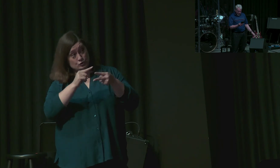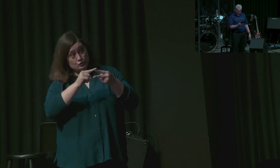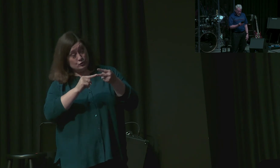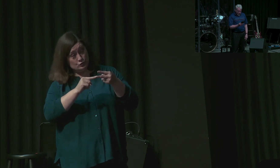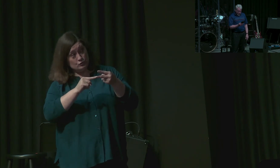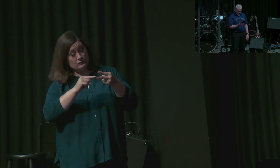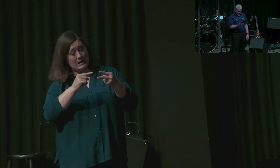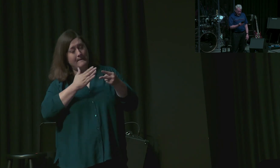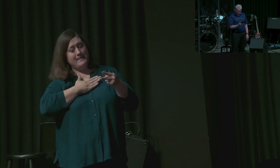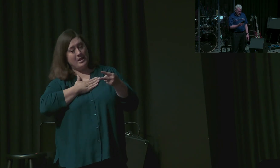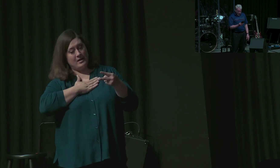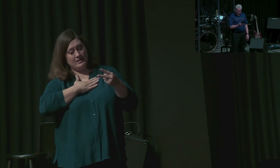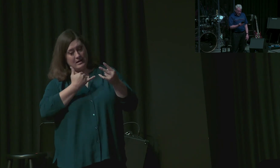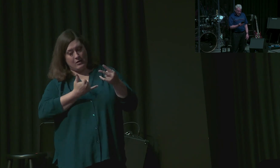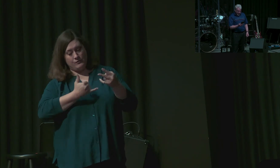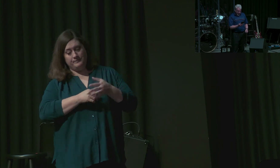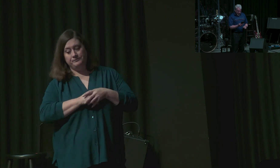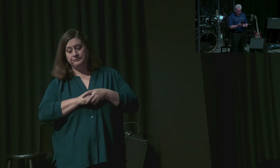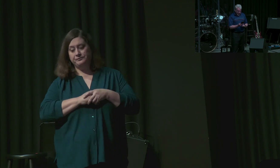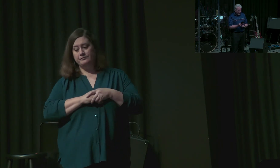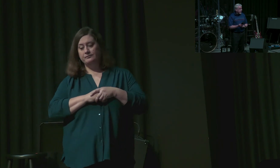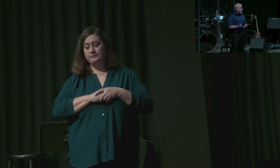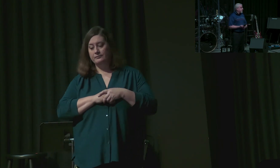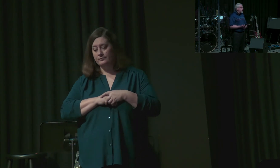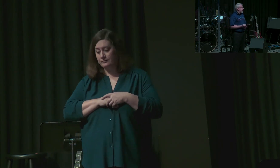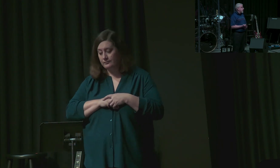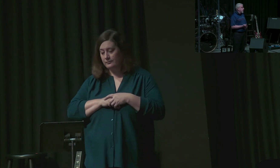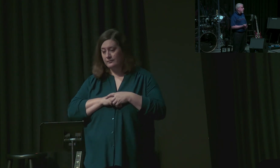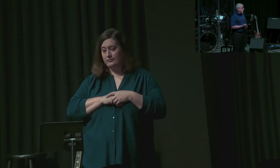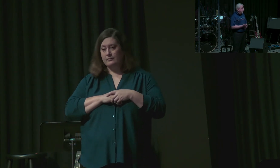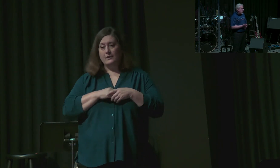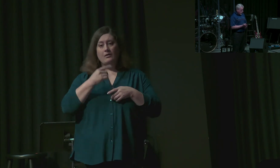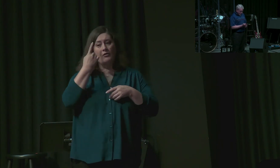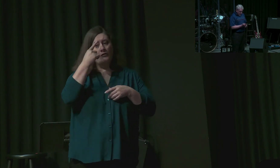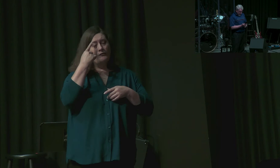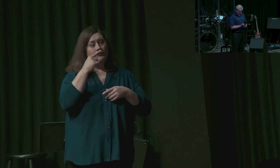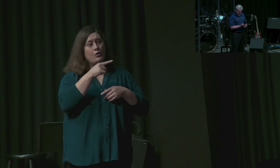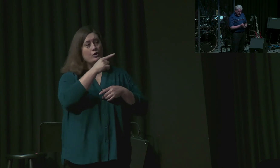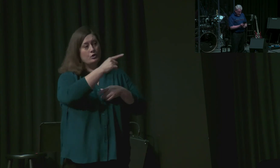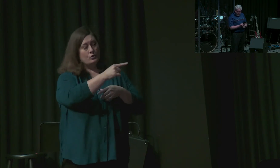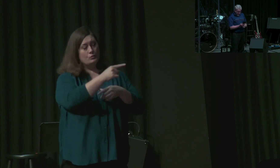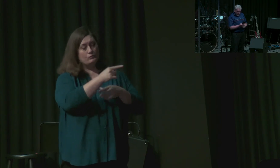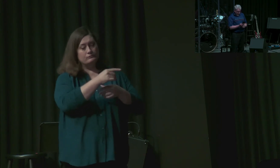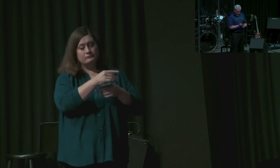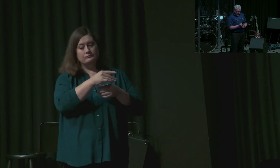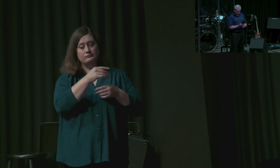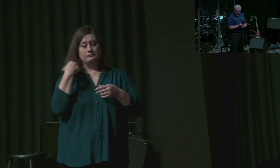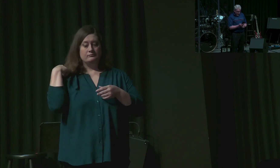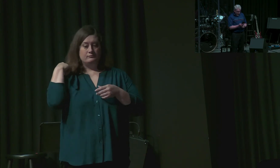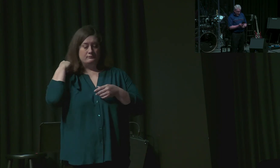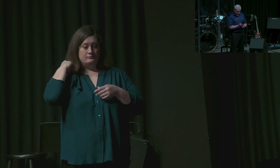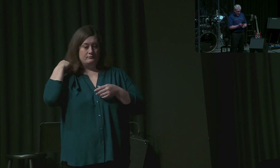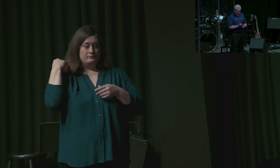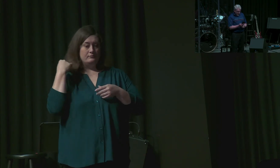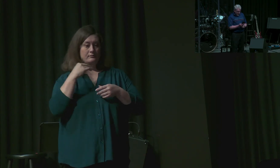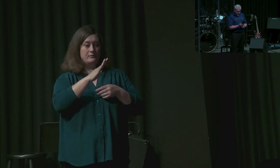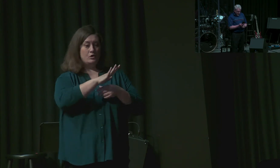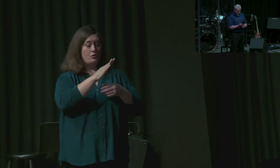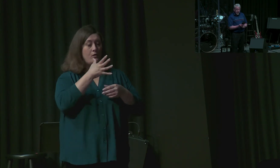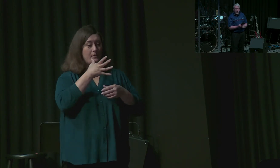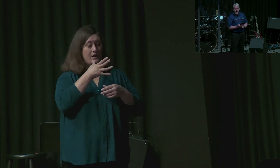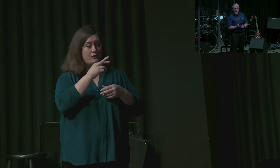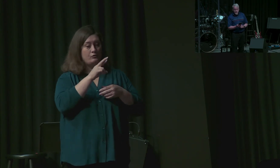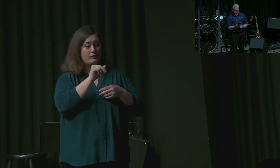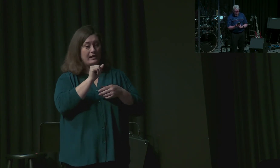Paddan, to my sorrow Rachel died in the land of Canaan on the way, when there was still some distance